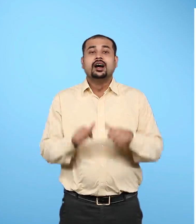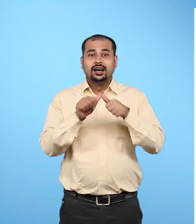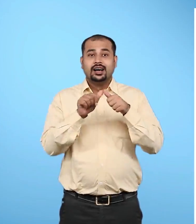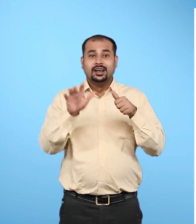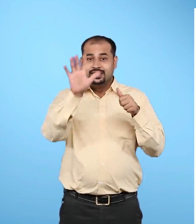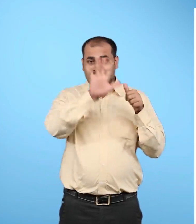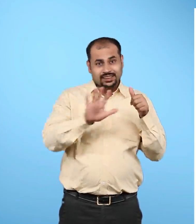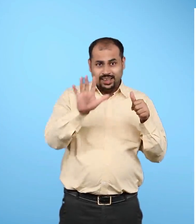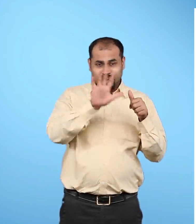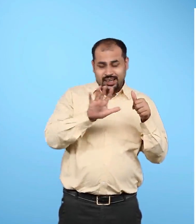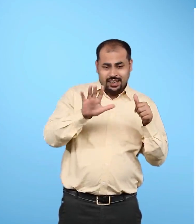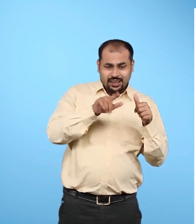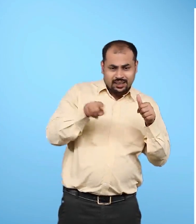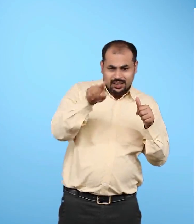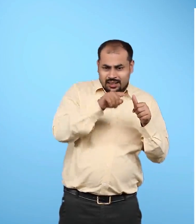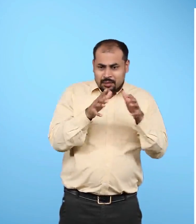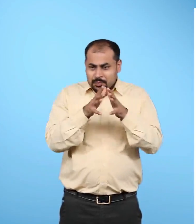Which has the bigger area?